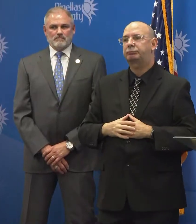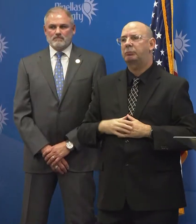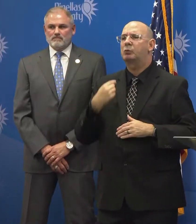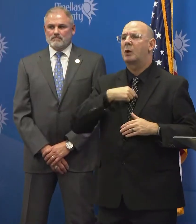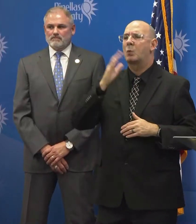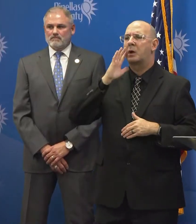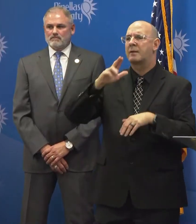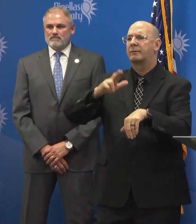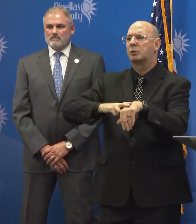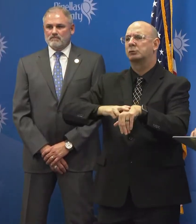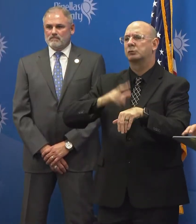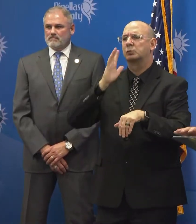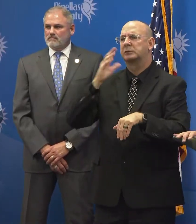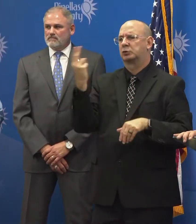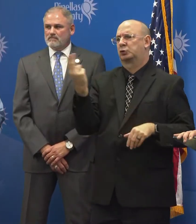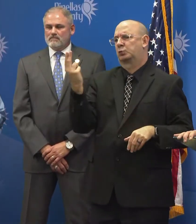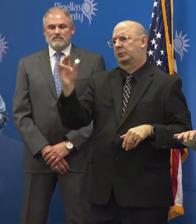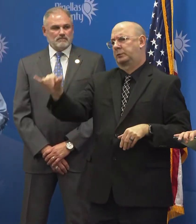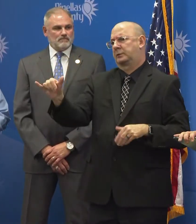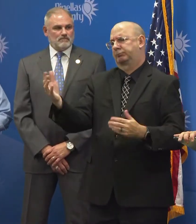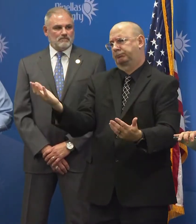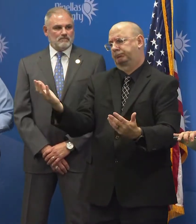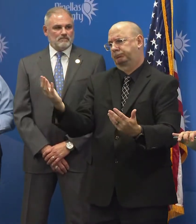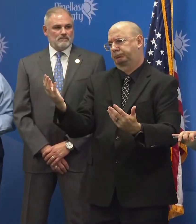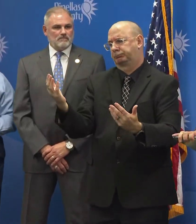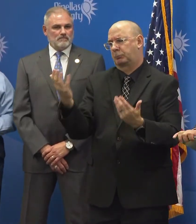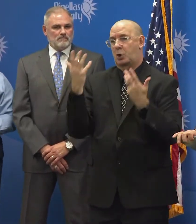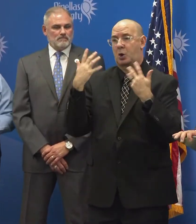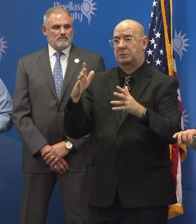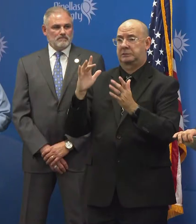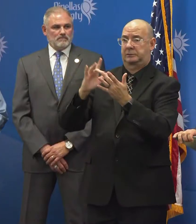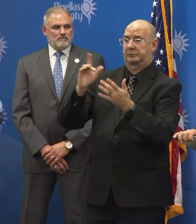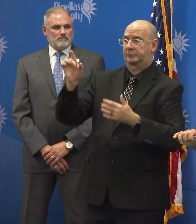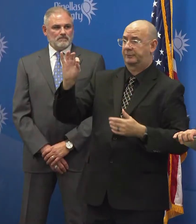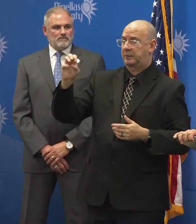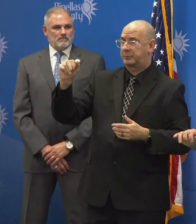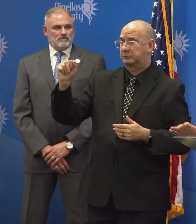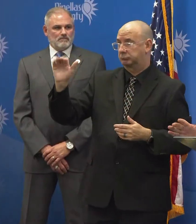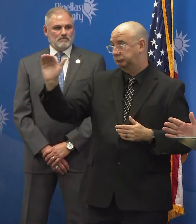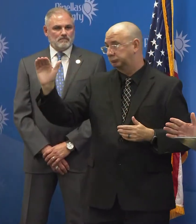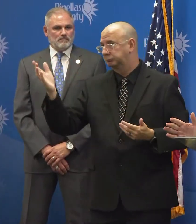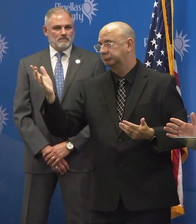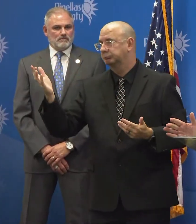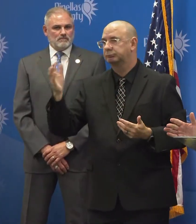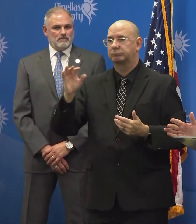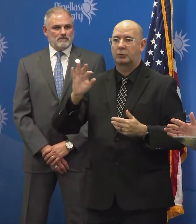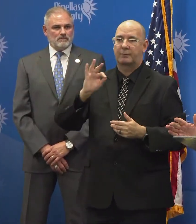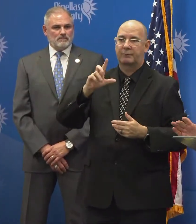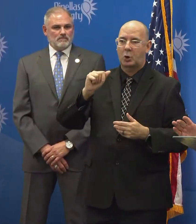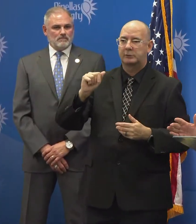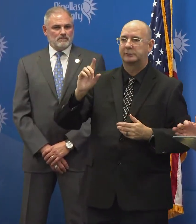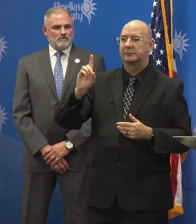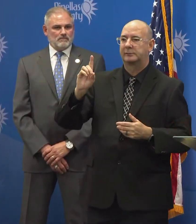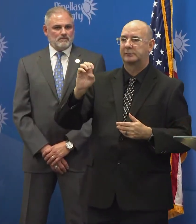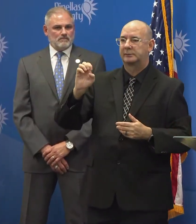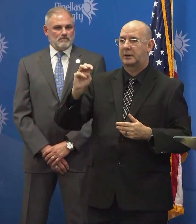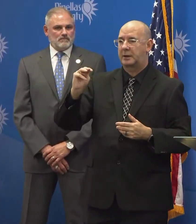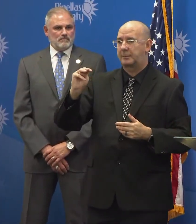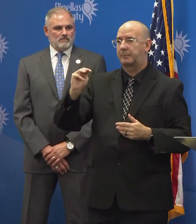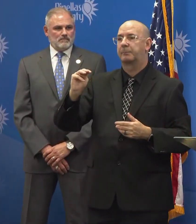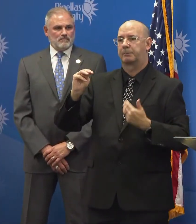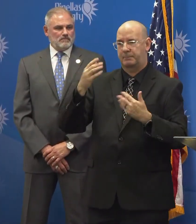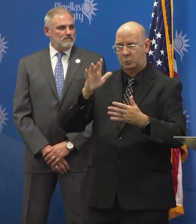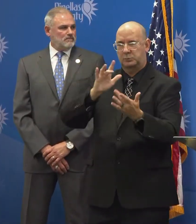utilizing. We've already been talking with both FEMA and with Florida DEM about, if needed, to have what